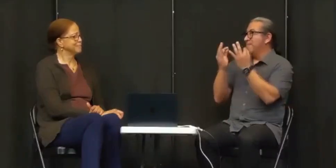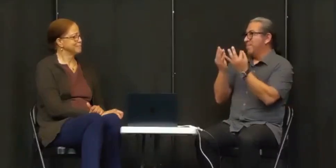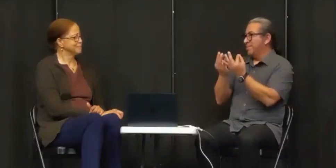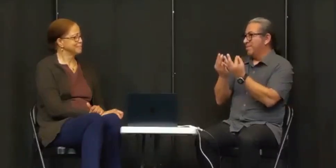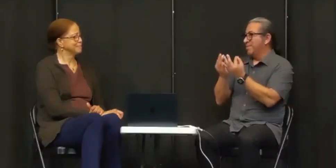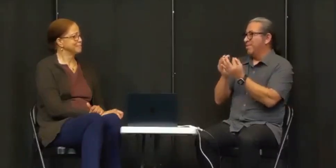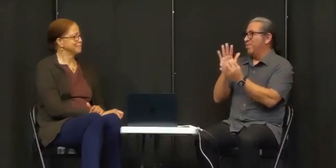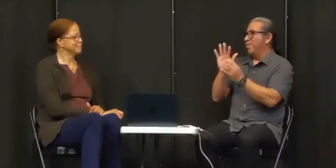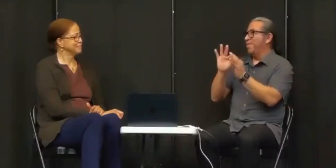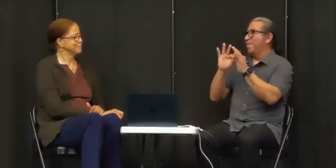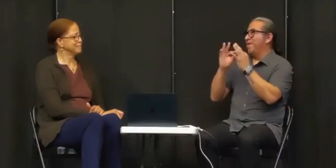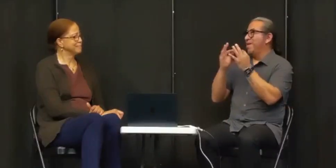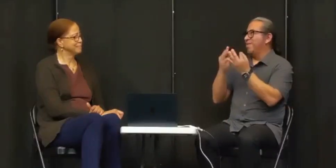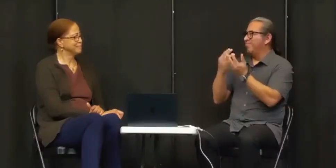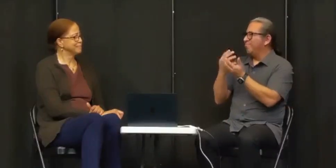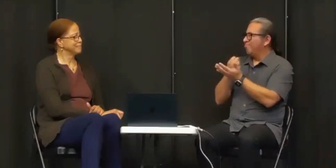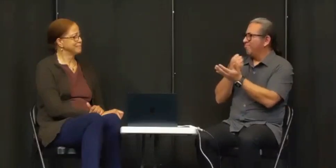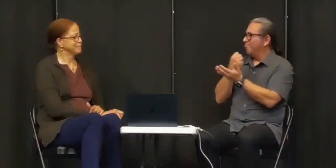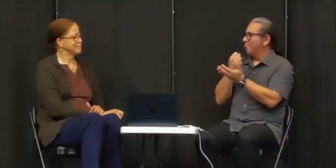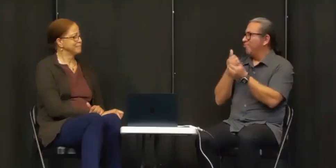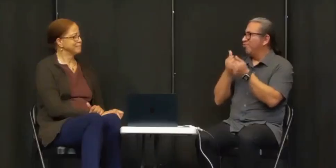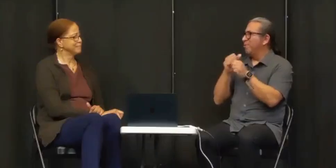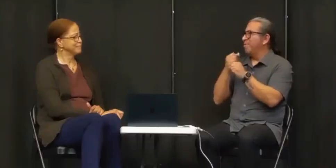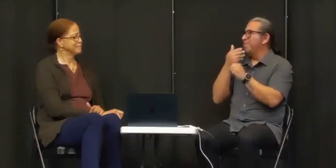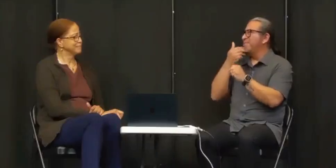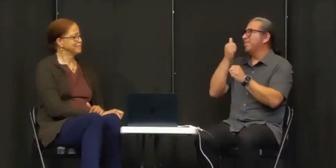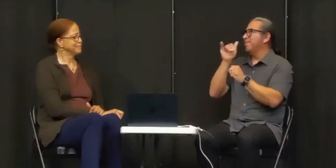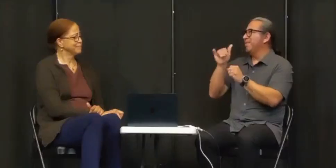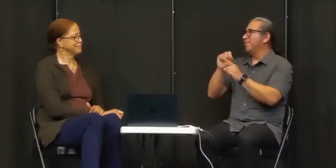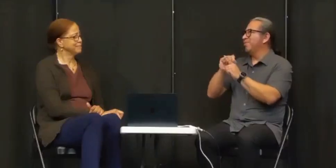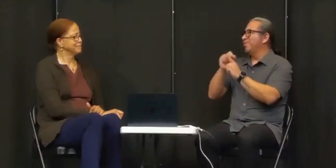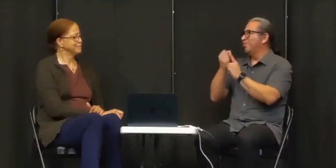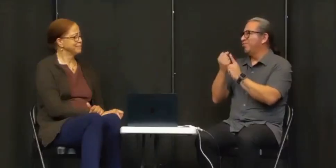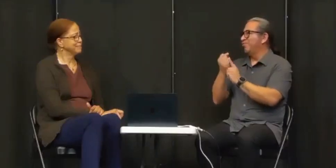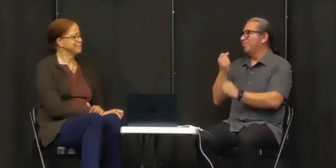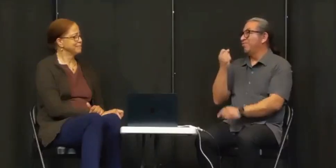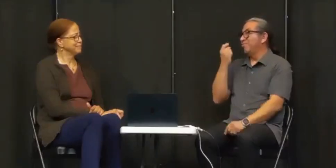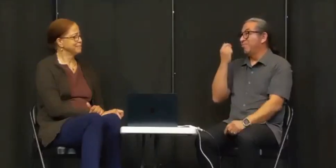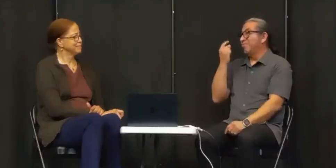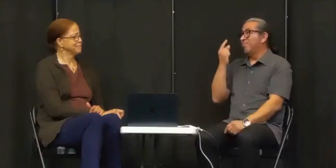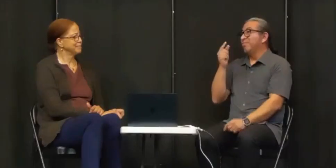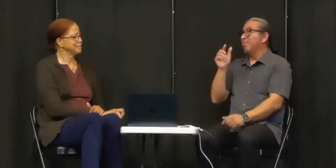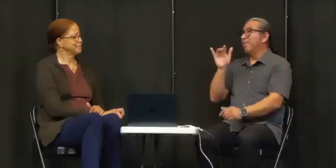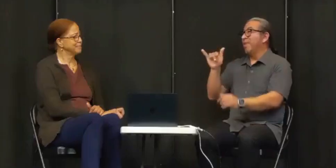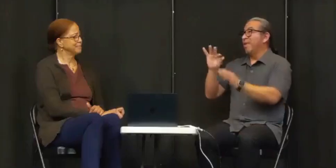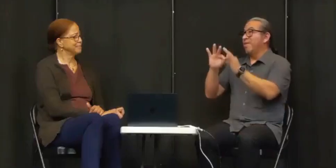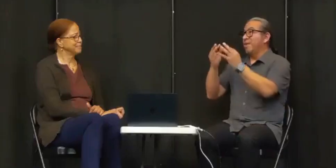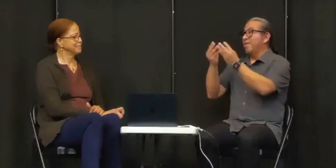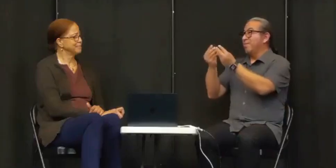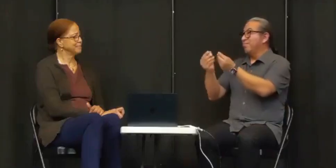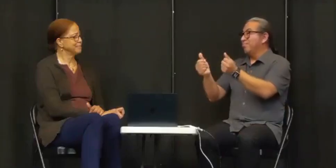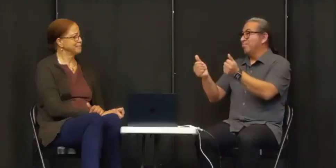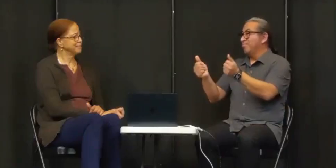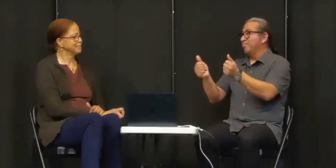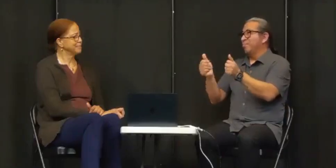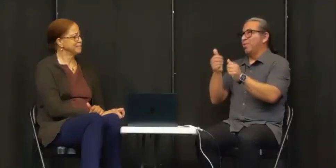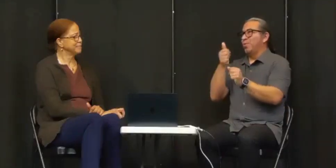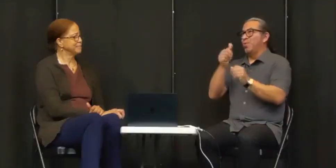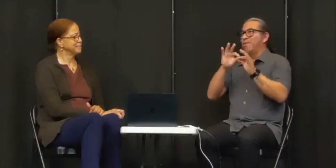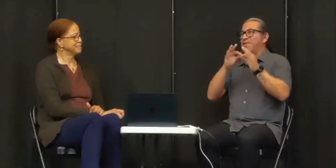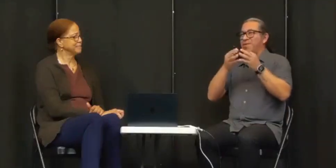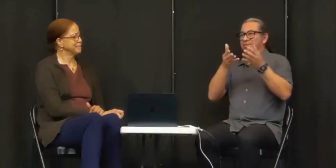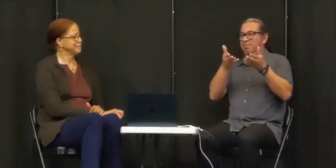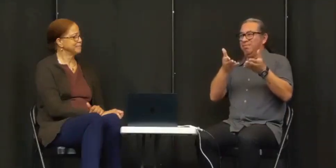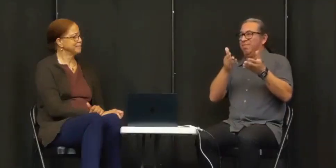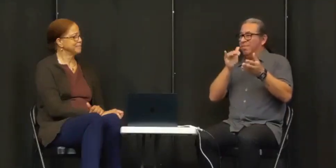it. It's your family is there. Take advantage of it. Try your best with that situation. Understand that